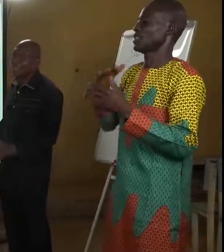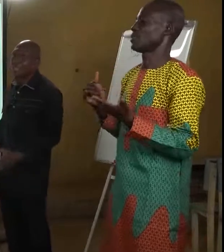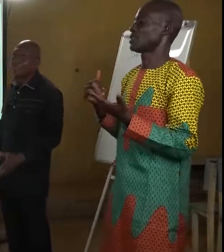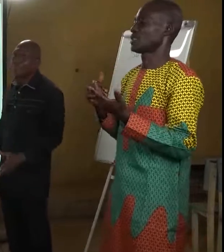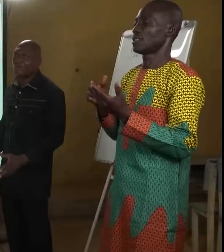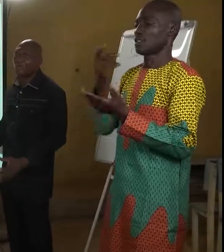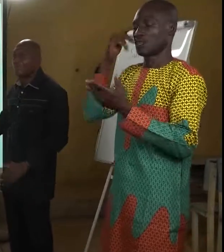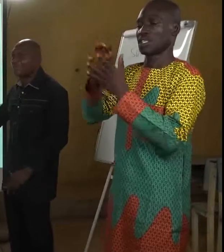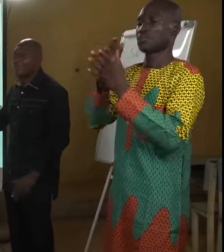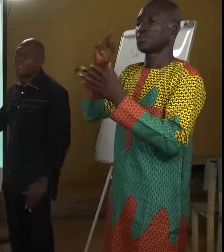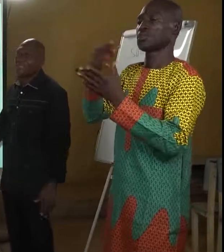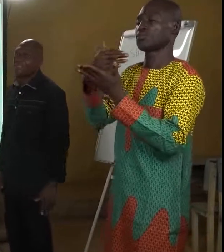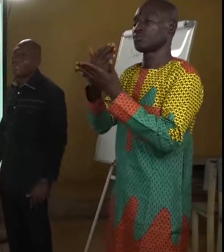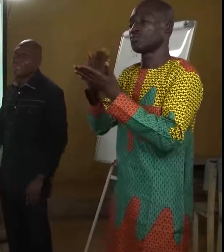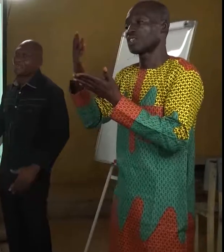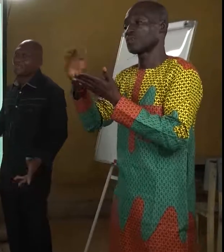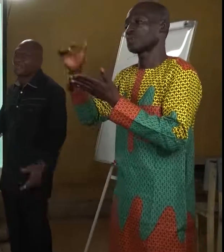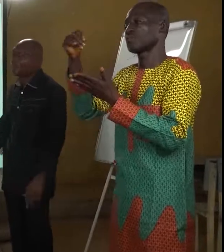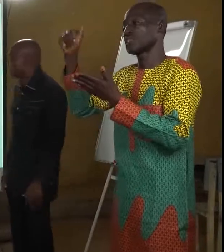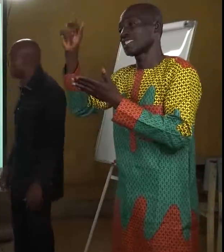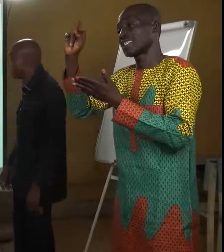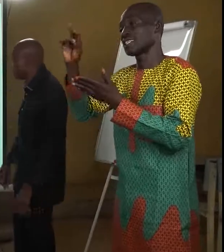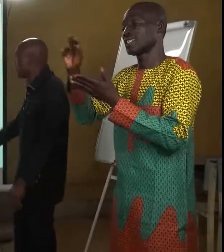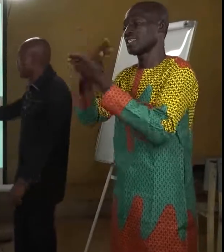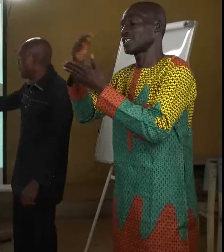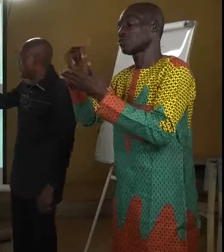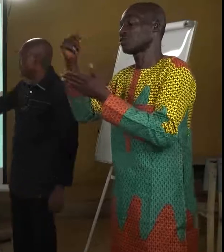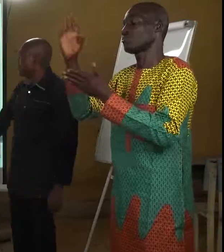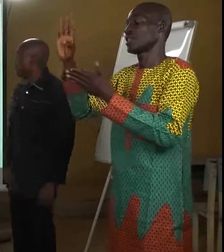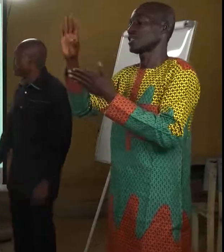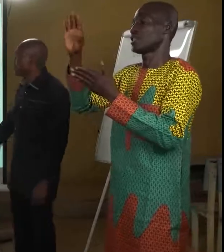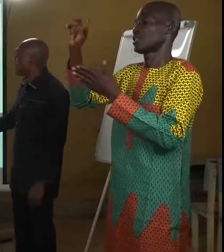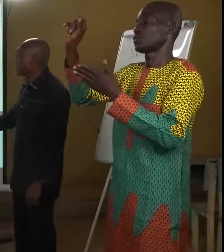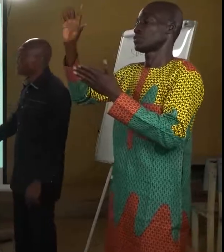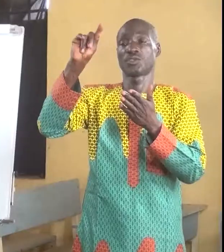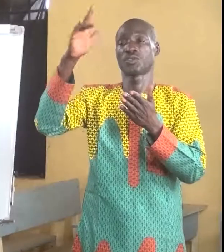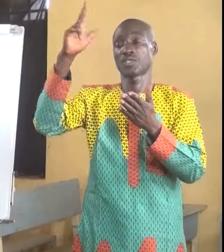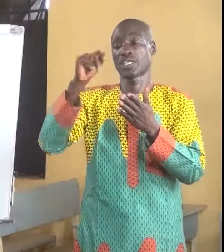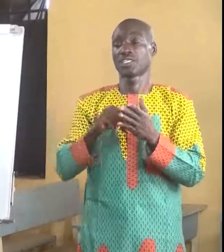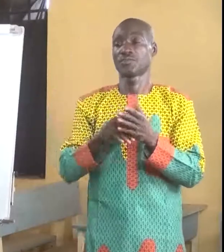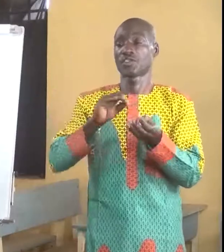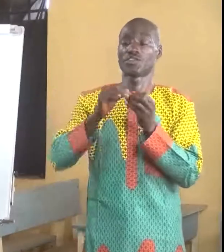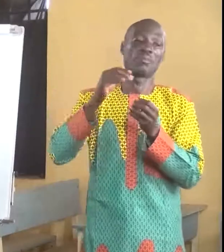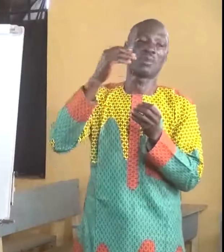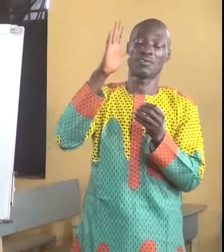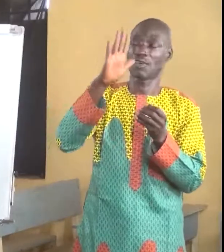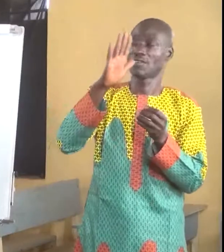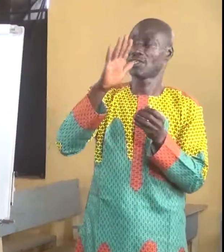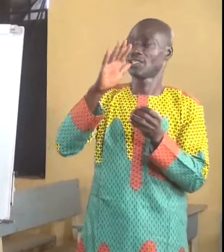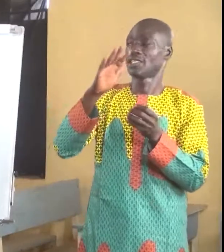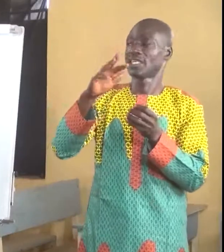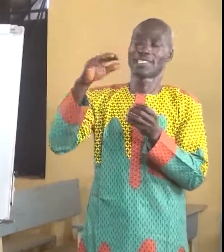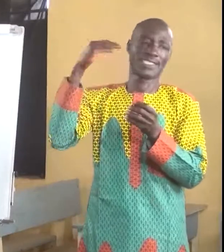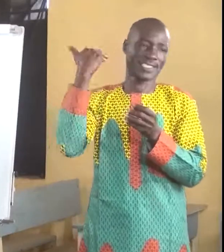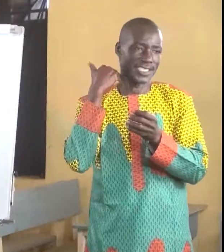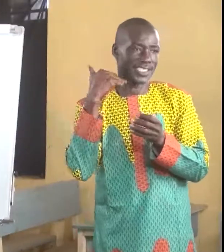used to buy for 10 naira before, now you buy it at 60 naira, so standard of living will fall. 5, debtors gain. Those that are borrow